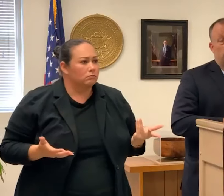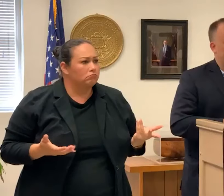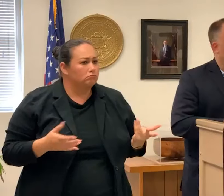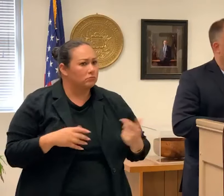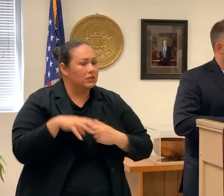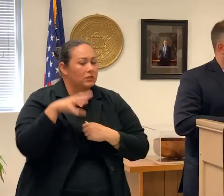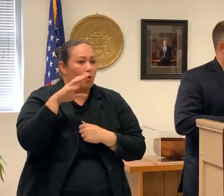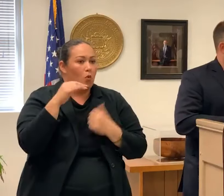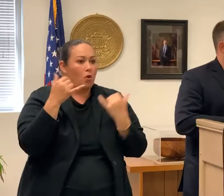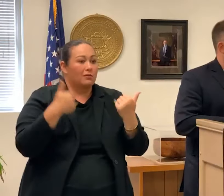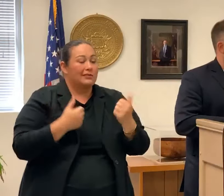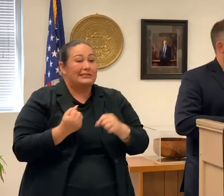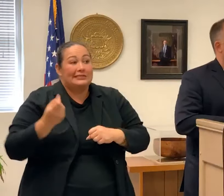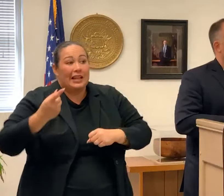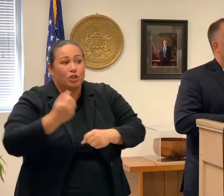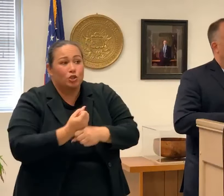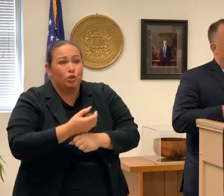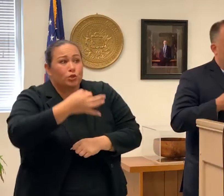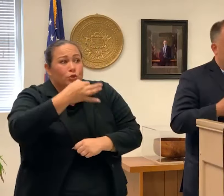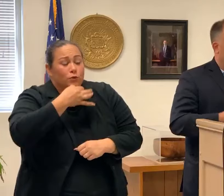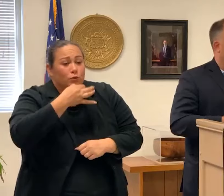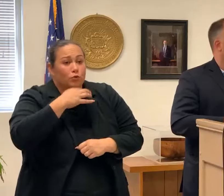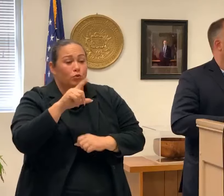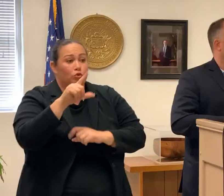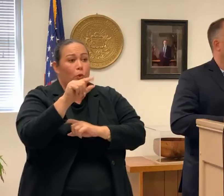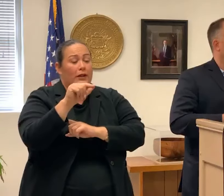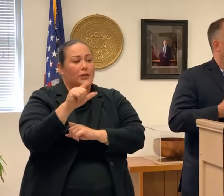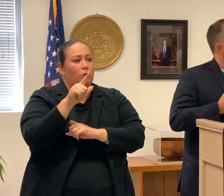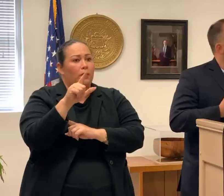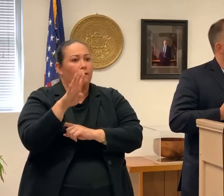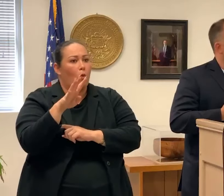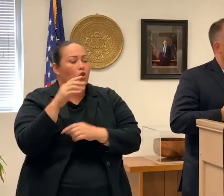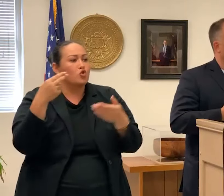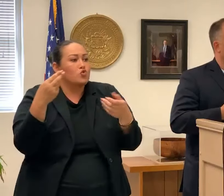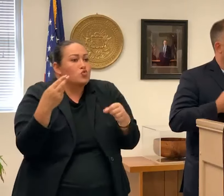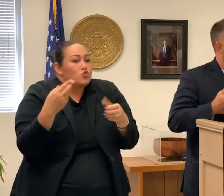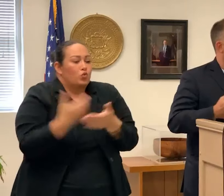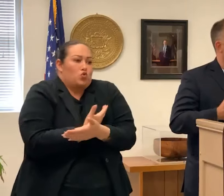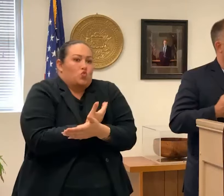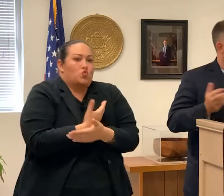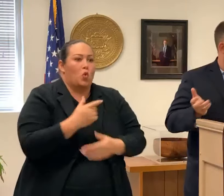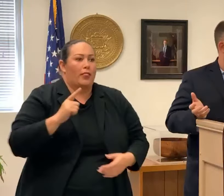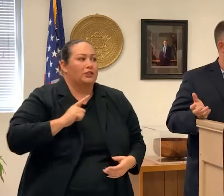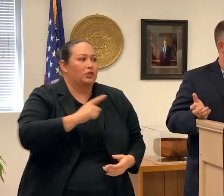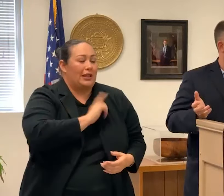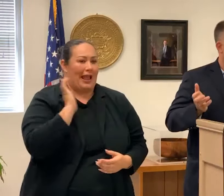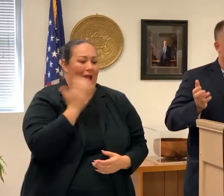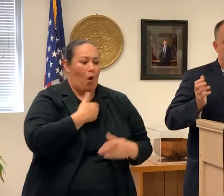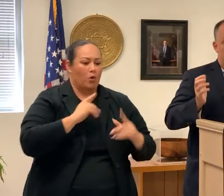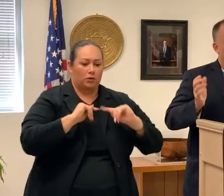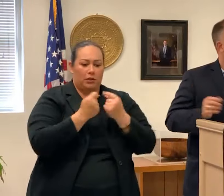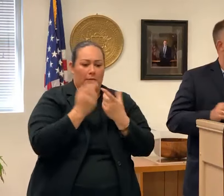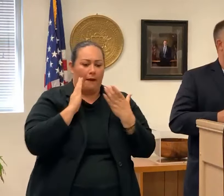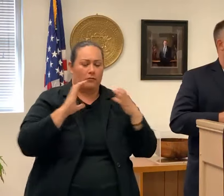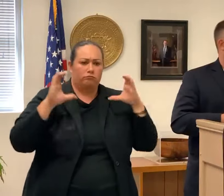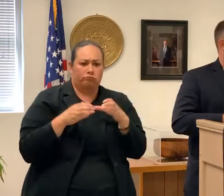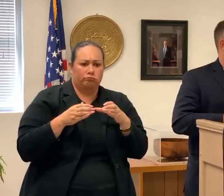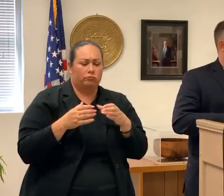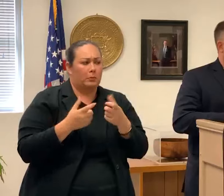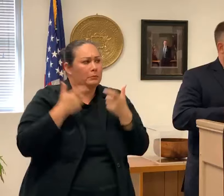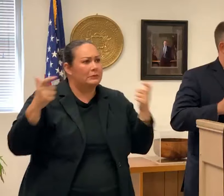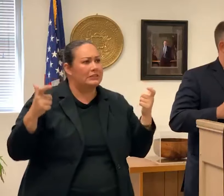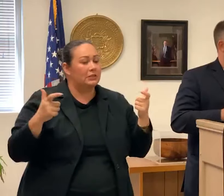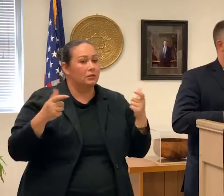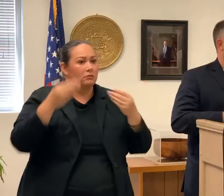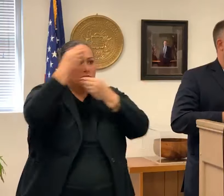into 2024, quite soon, with the new legislative session, our team is preparing a large package in support of not just Maui